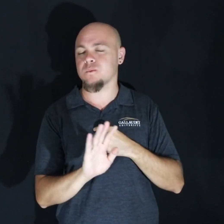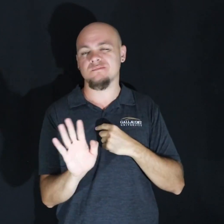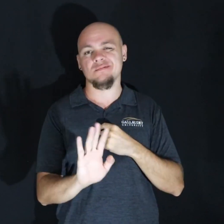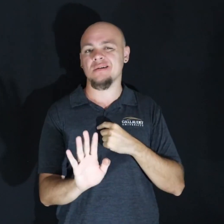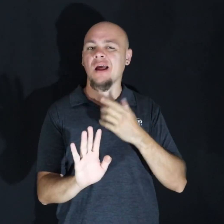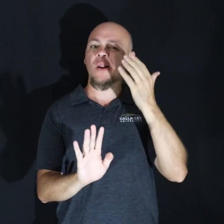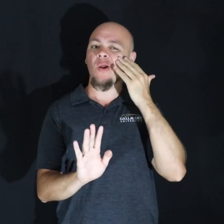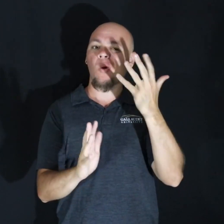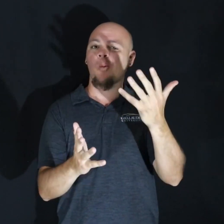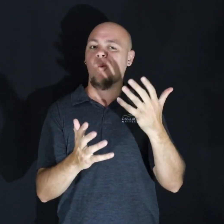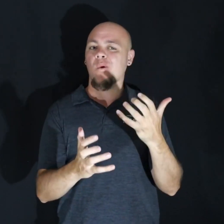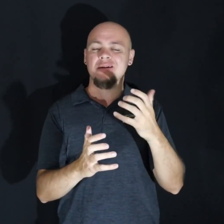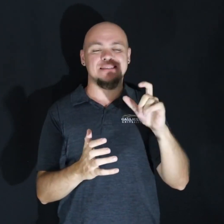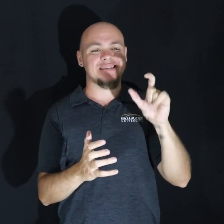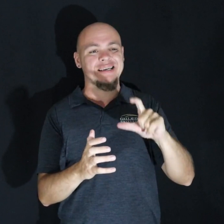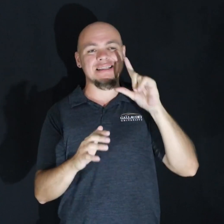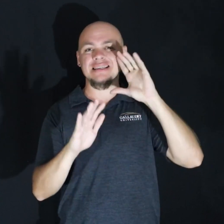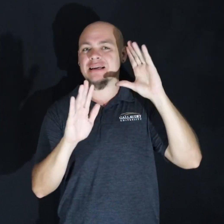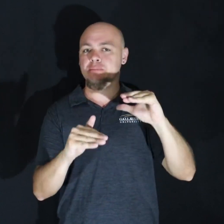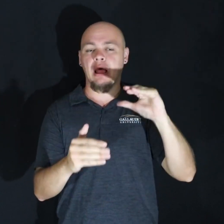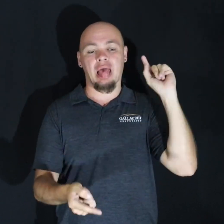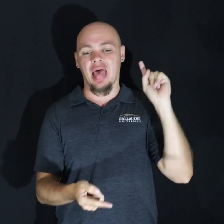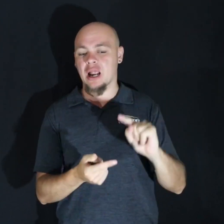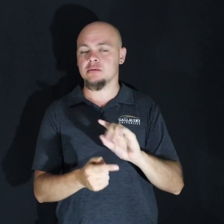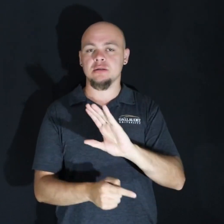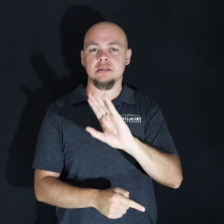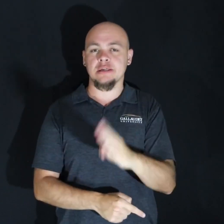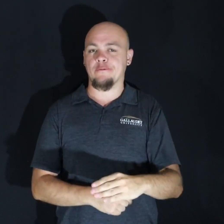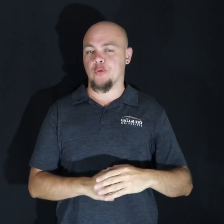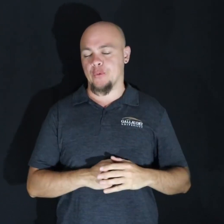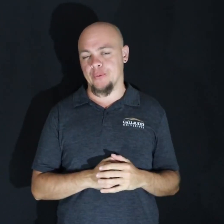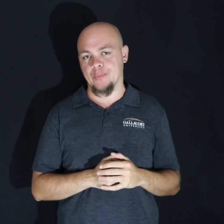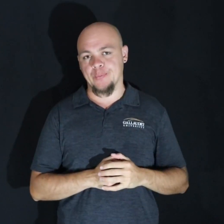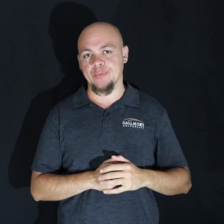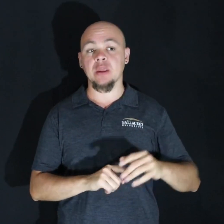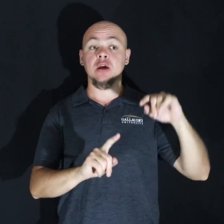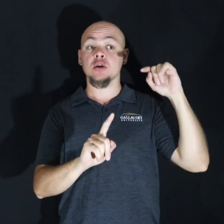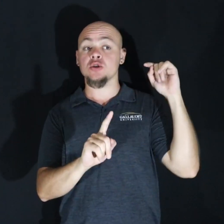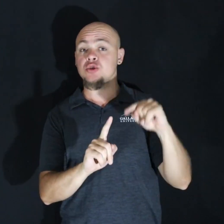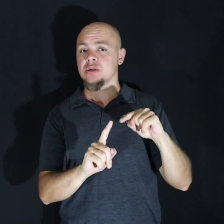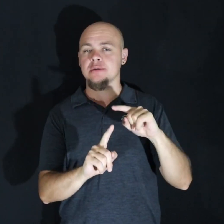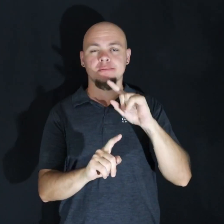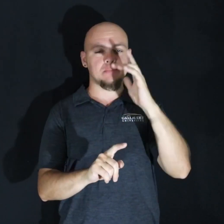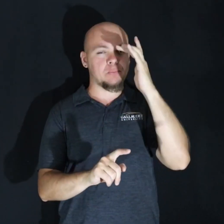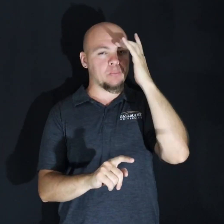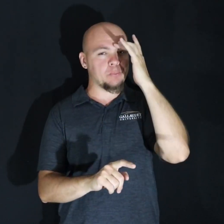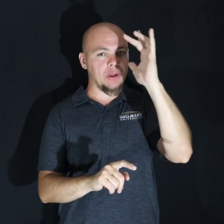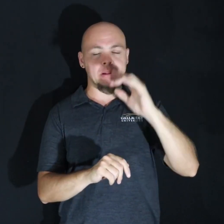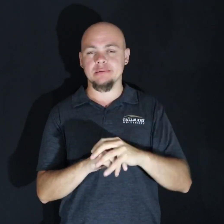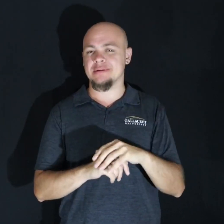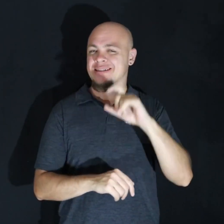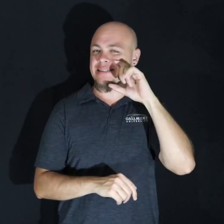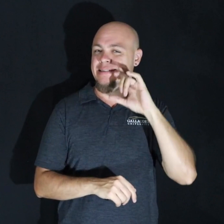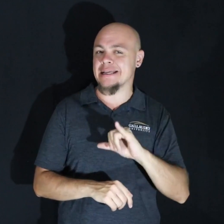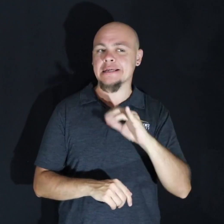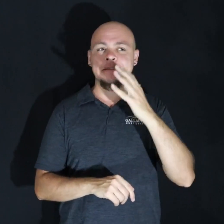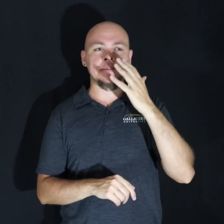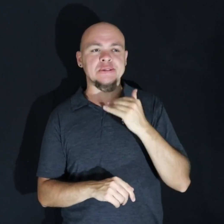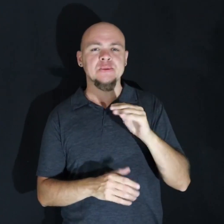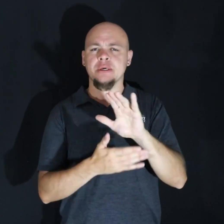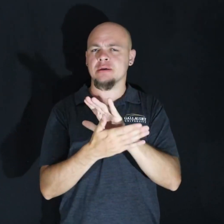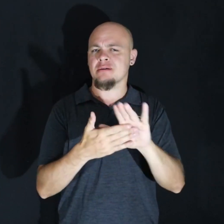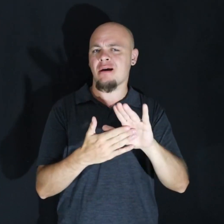she wants and needs and expects nothing less. She is brilliant, sexy, sweet,